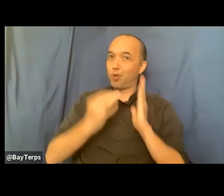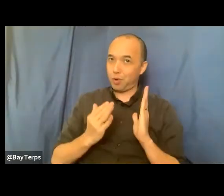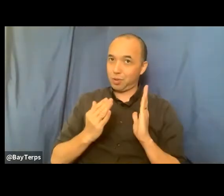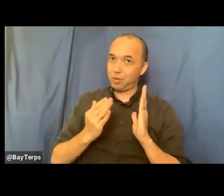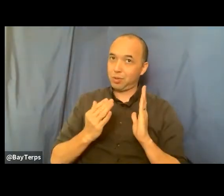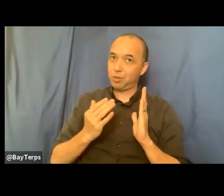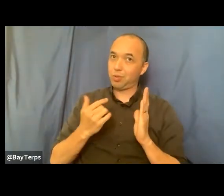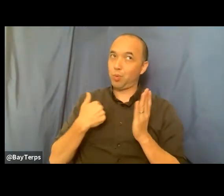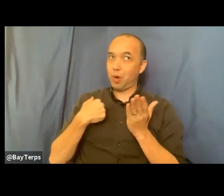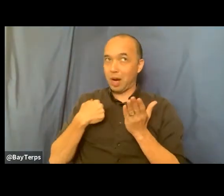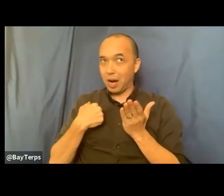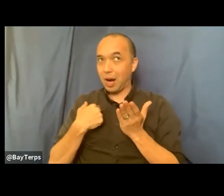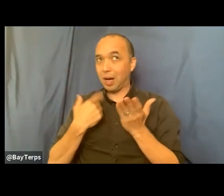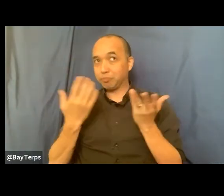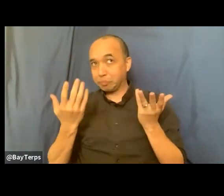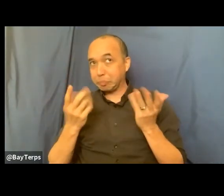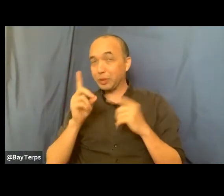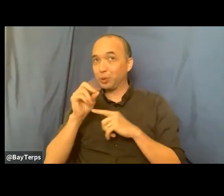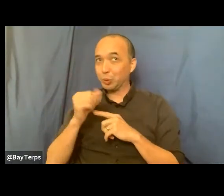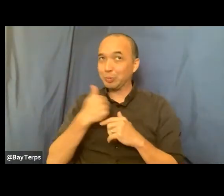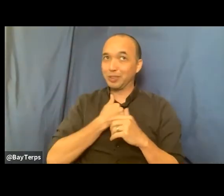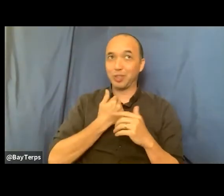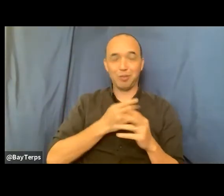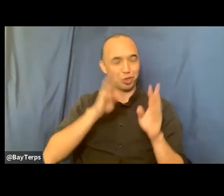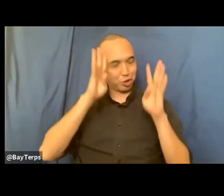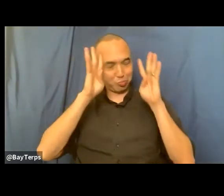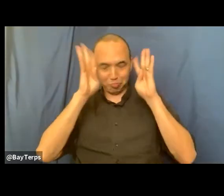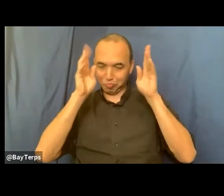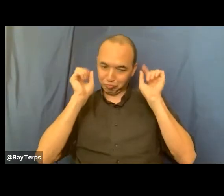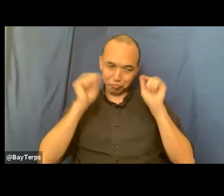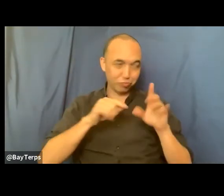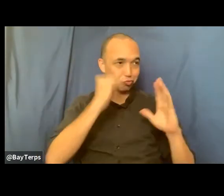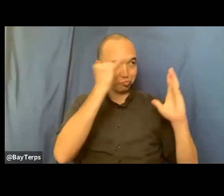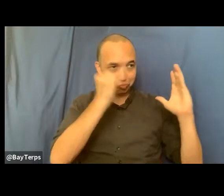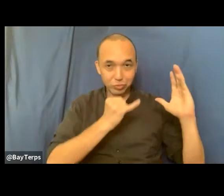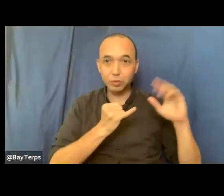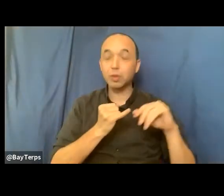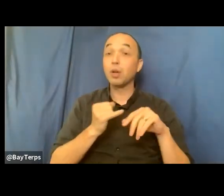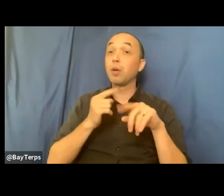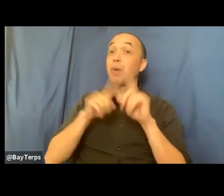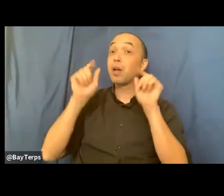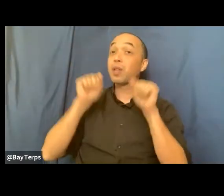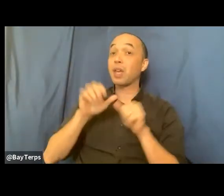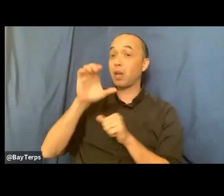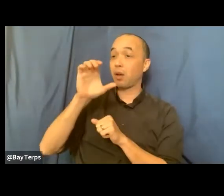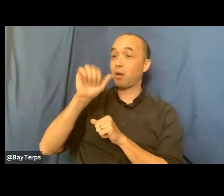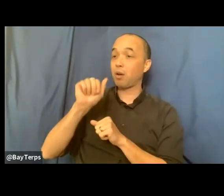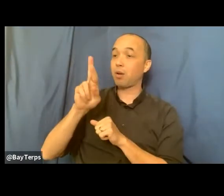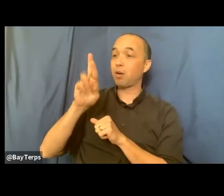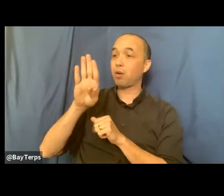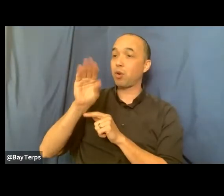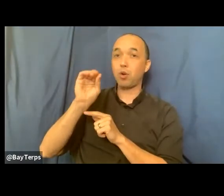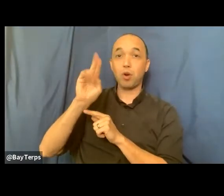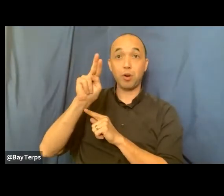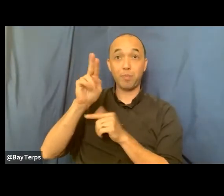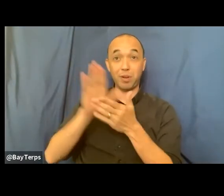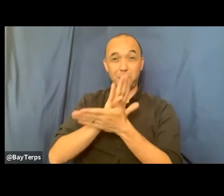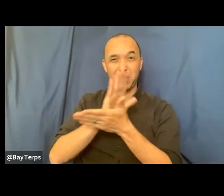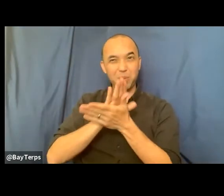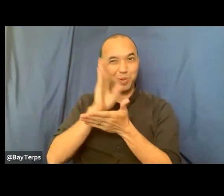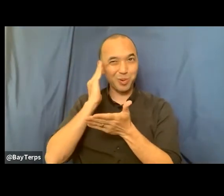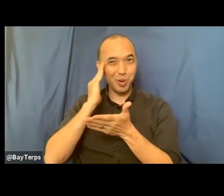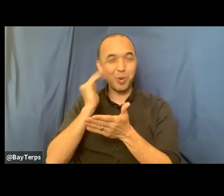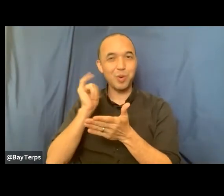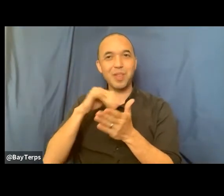get carbon paper. It's a really cheap, easy method for transferring designs. Carbon paper is that old school